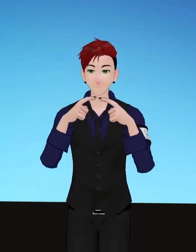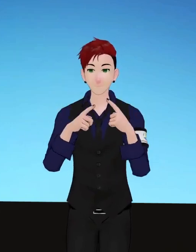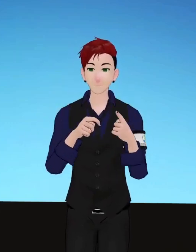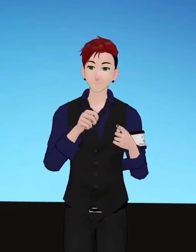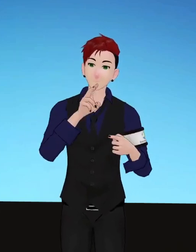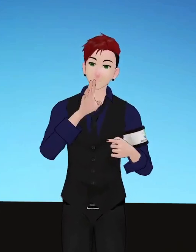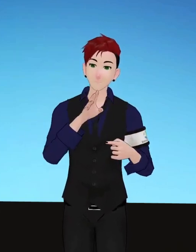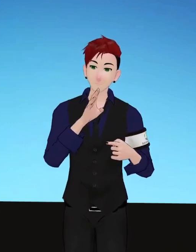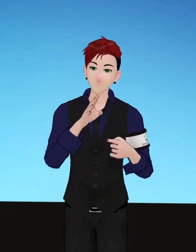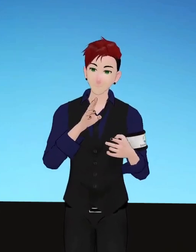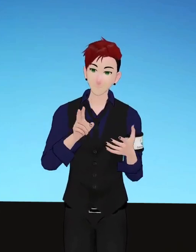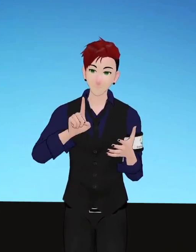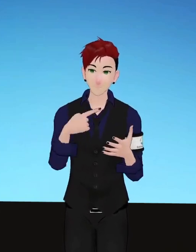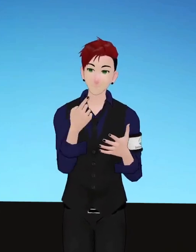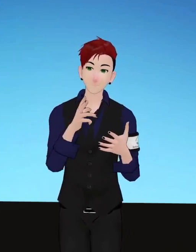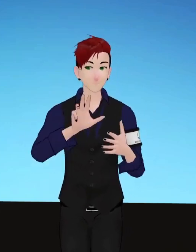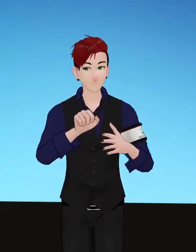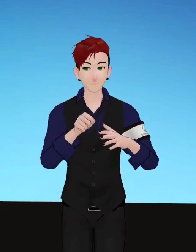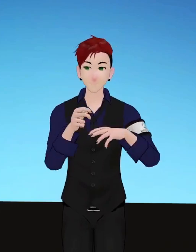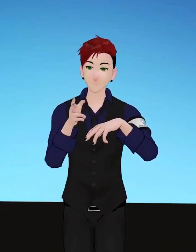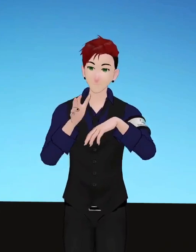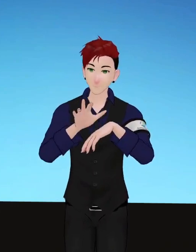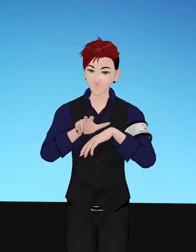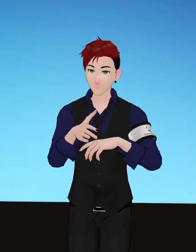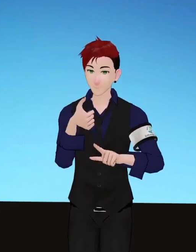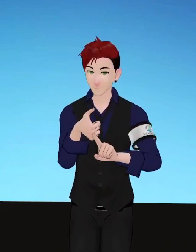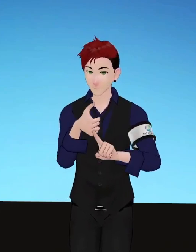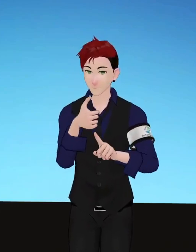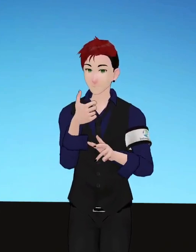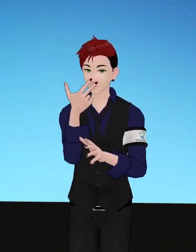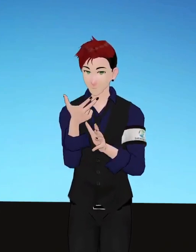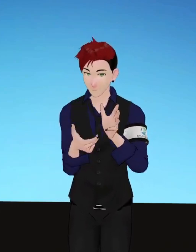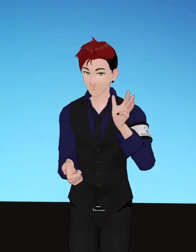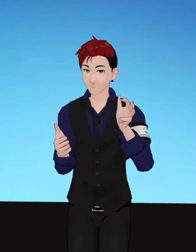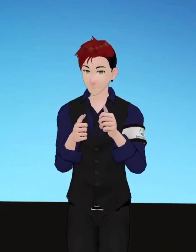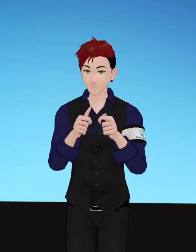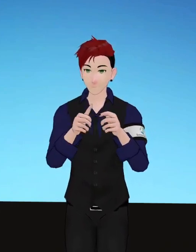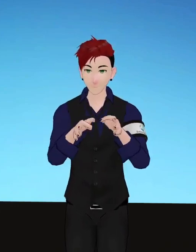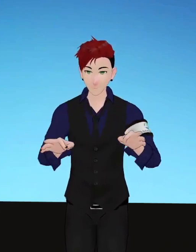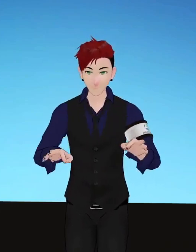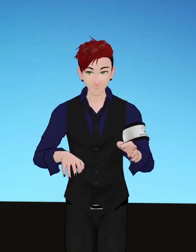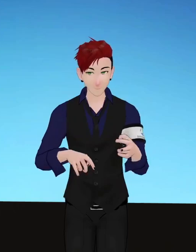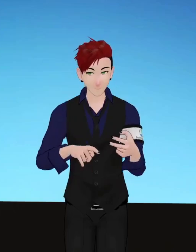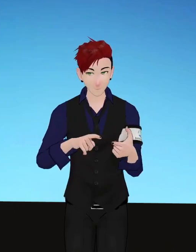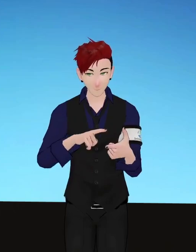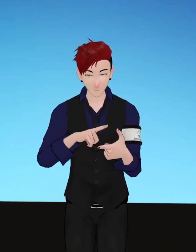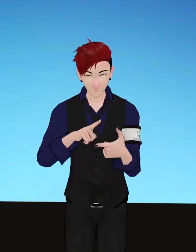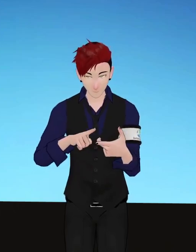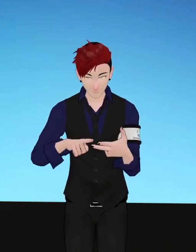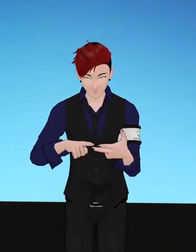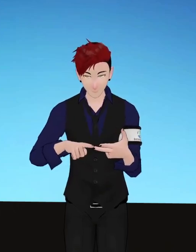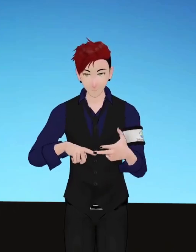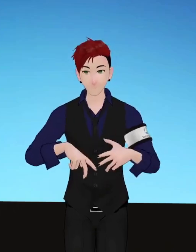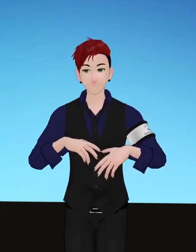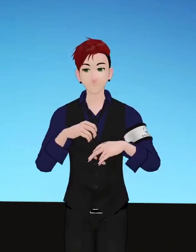feel both get better over time. The next thing is make sure you are learning from the correct